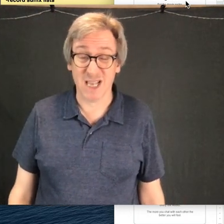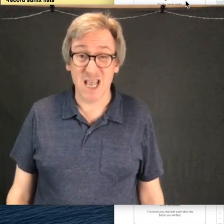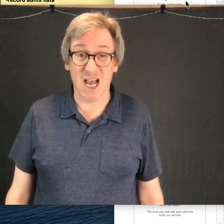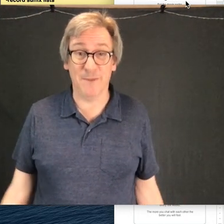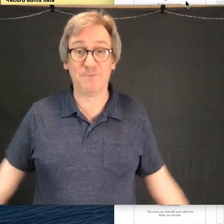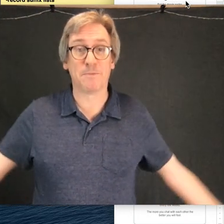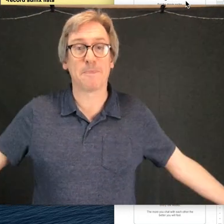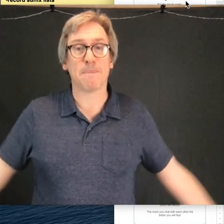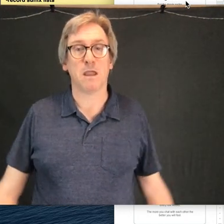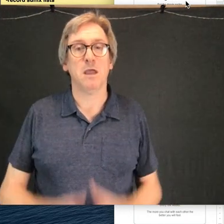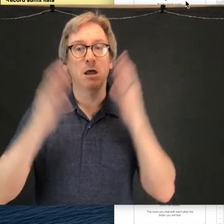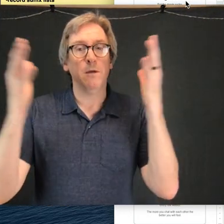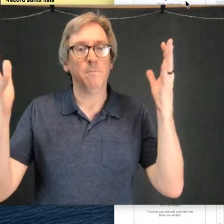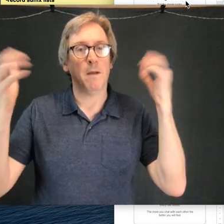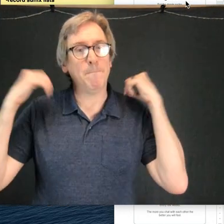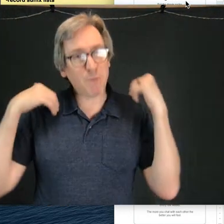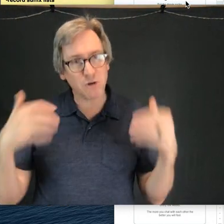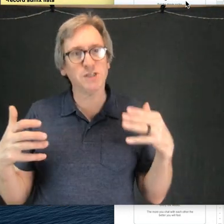energy.